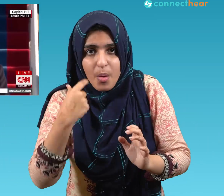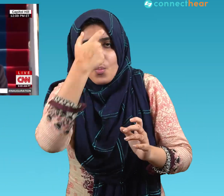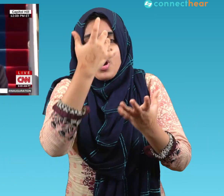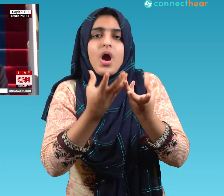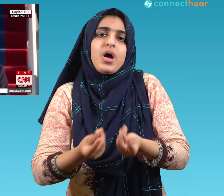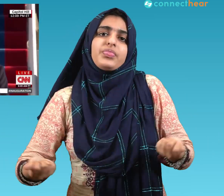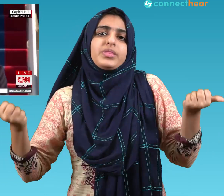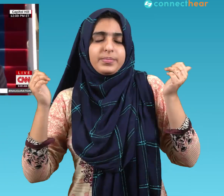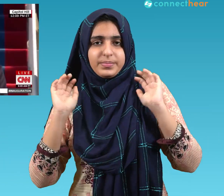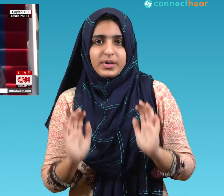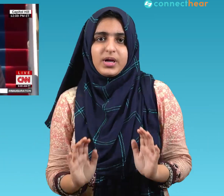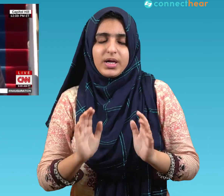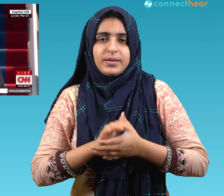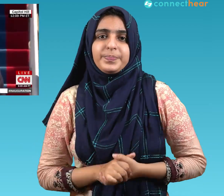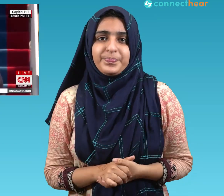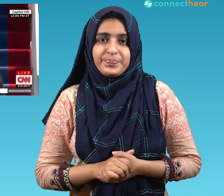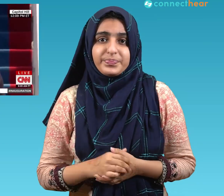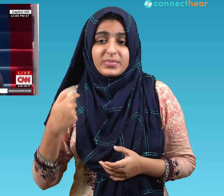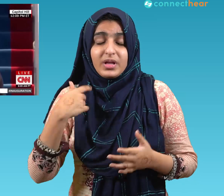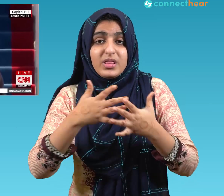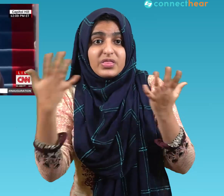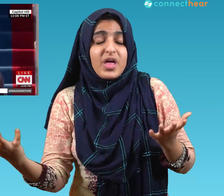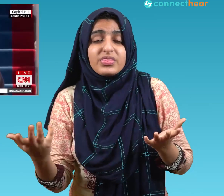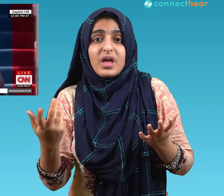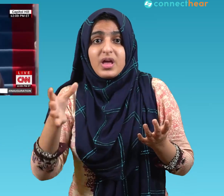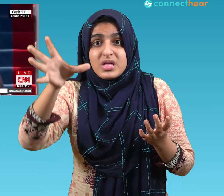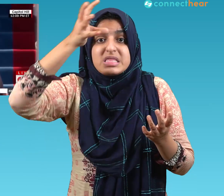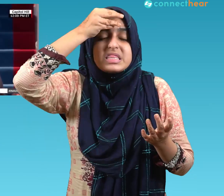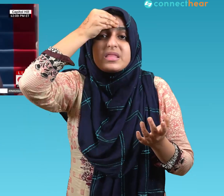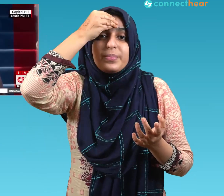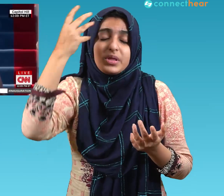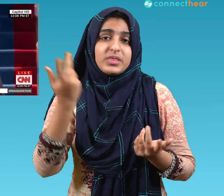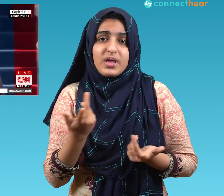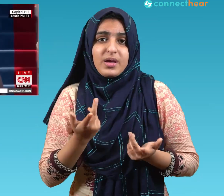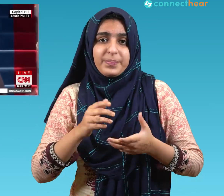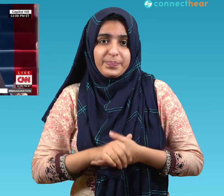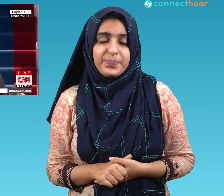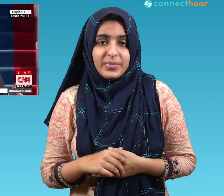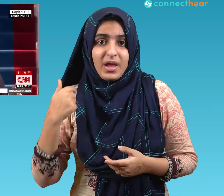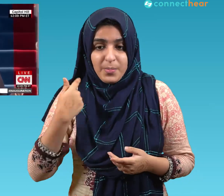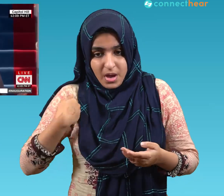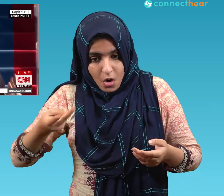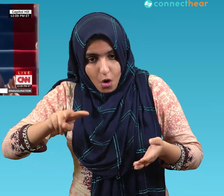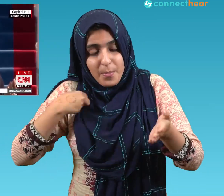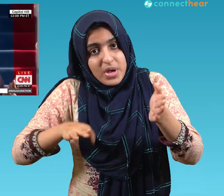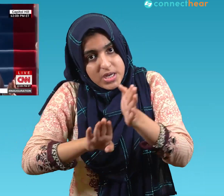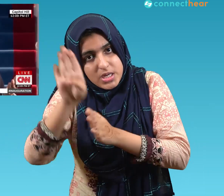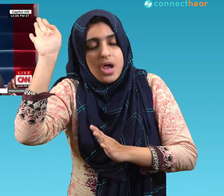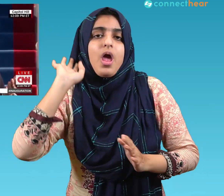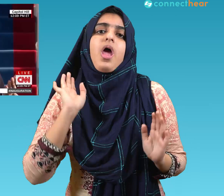with one of the gravest responsibilities we've had. Now we're going to be tested. Are we going to step up, all of